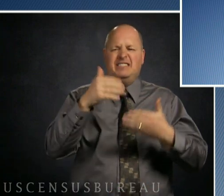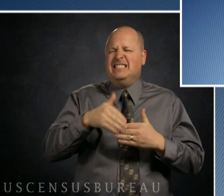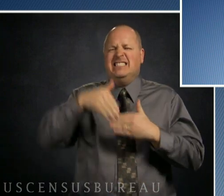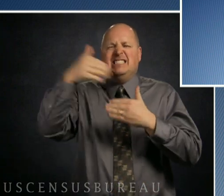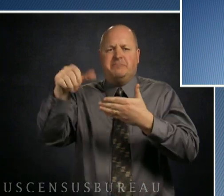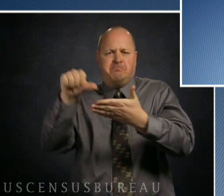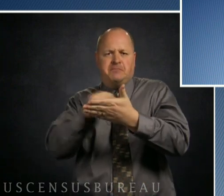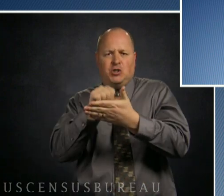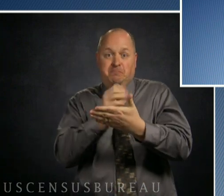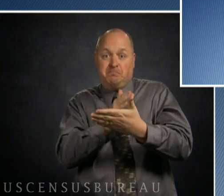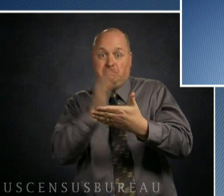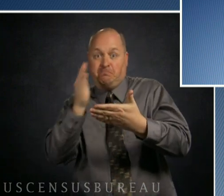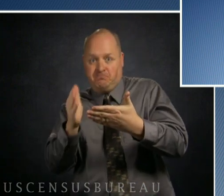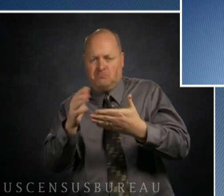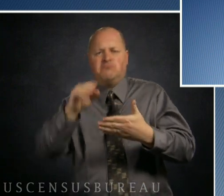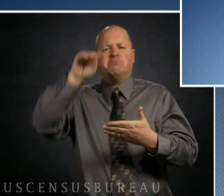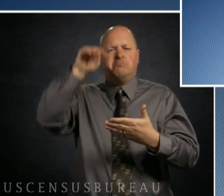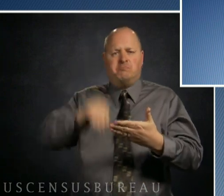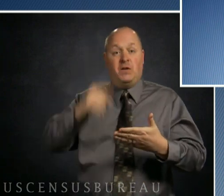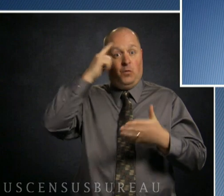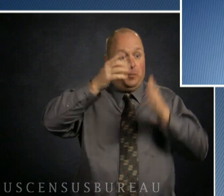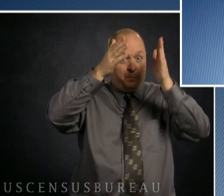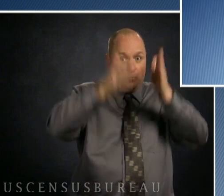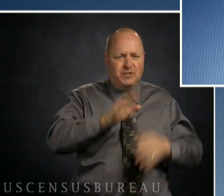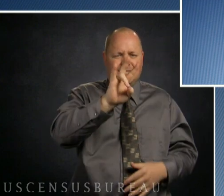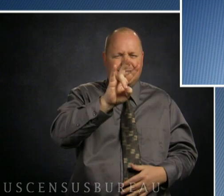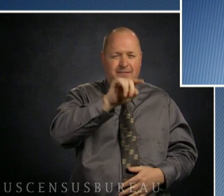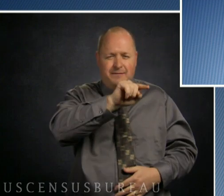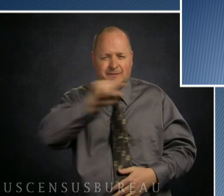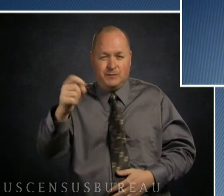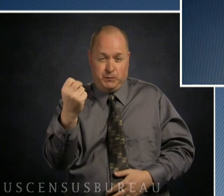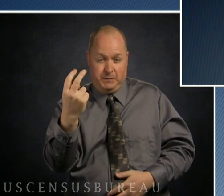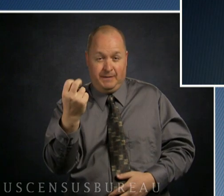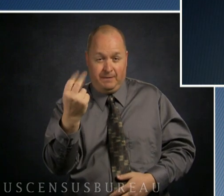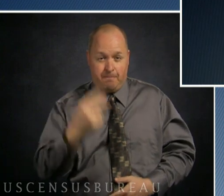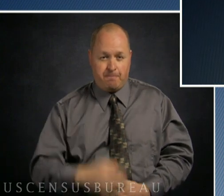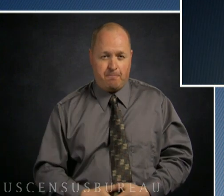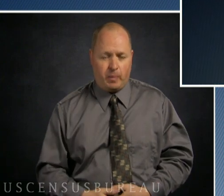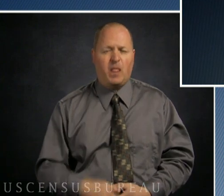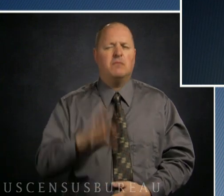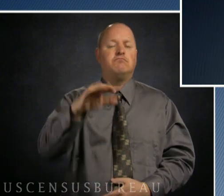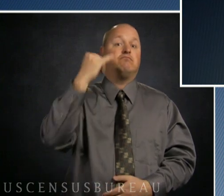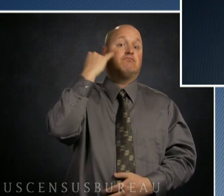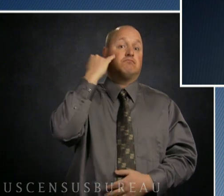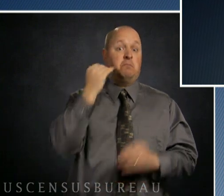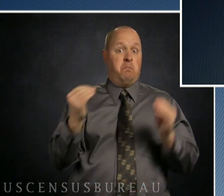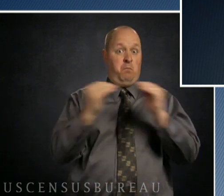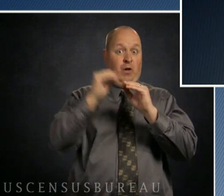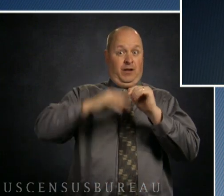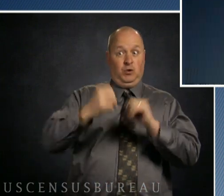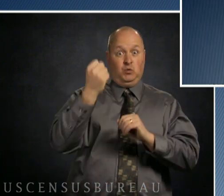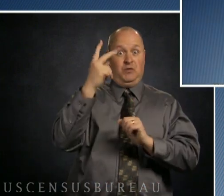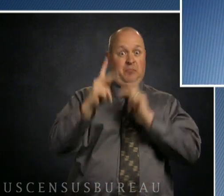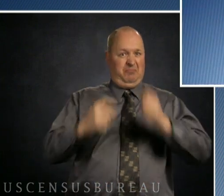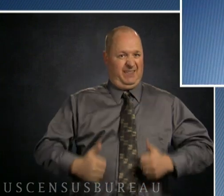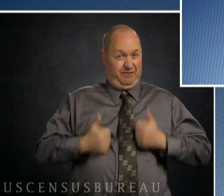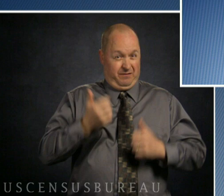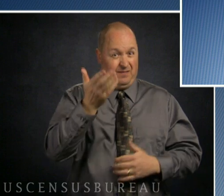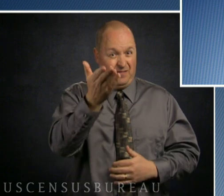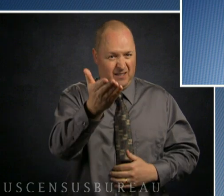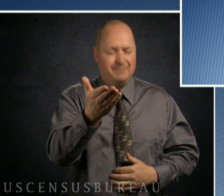this section of the form to complete the information for persons 7 through 12. If there are more than